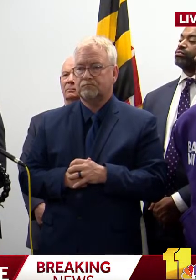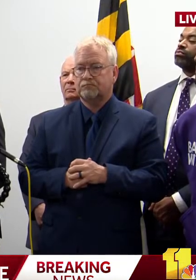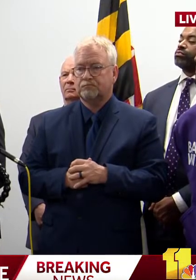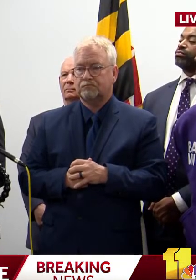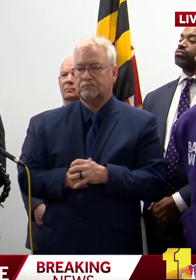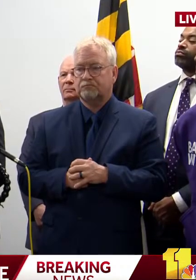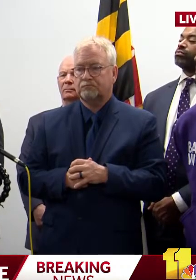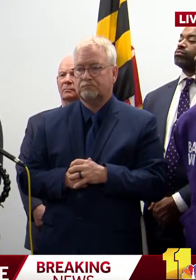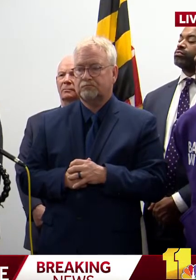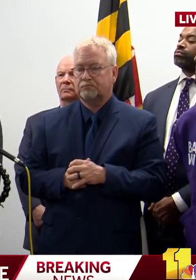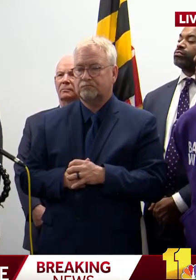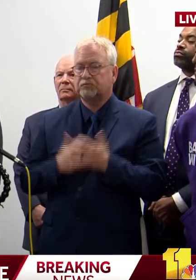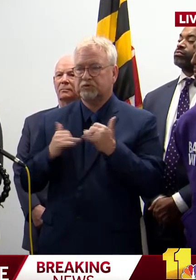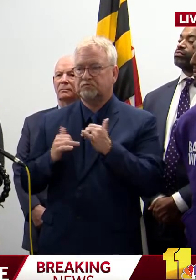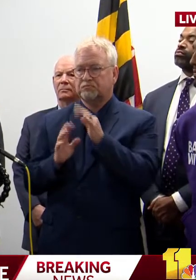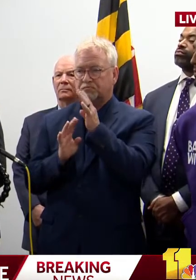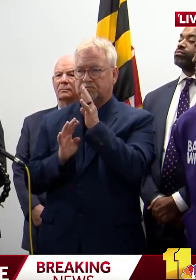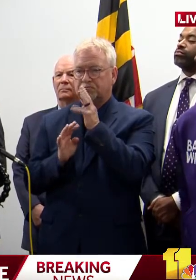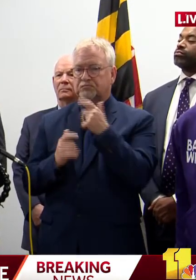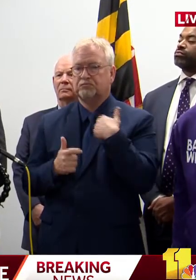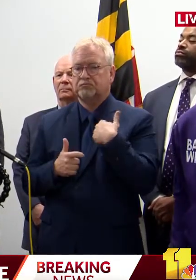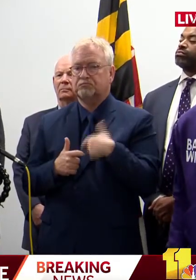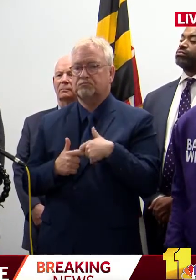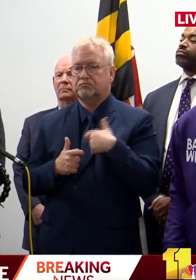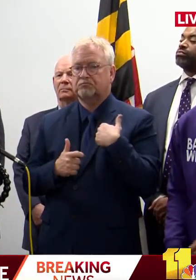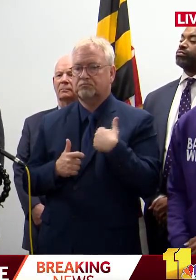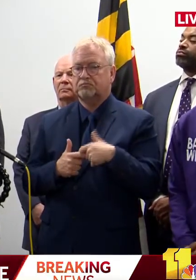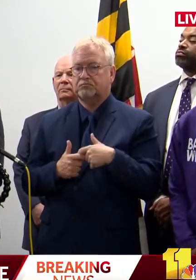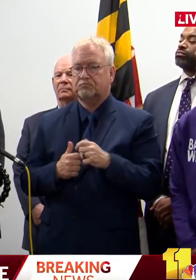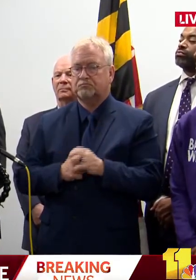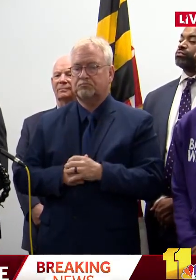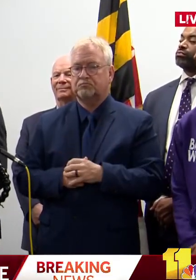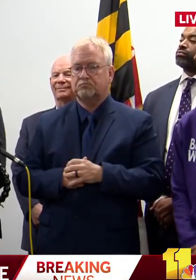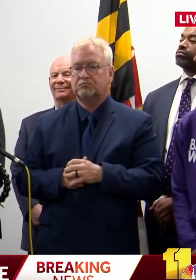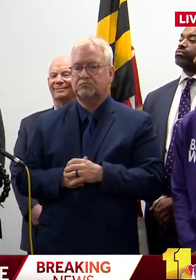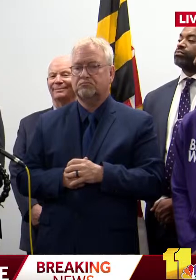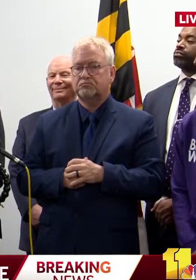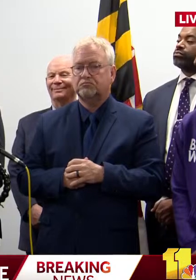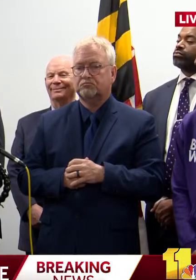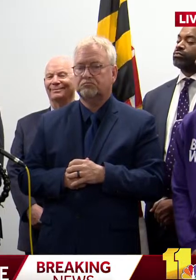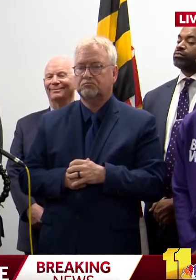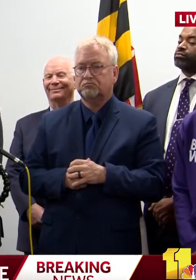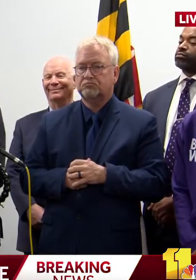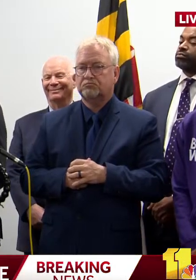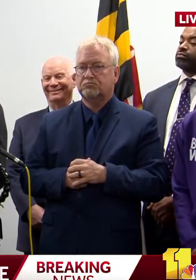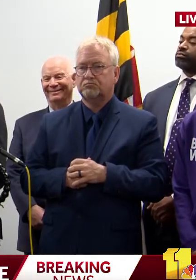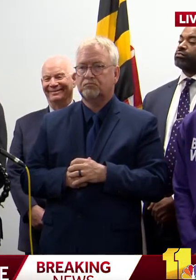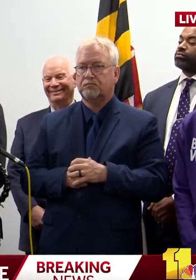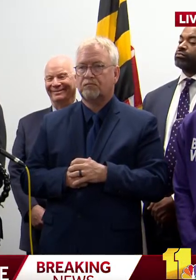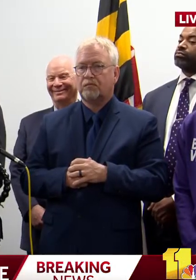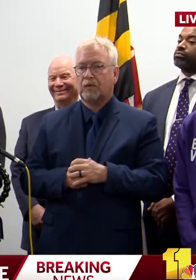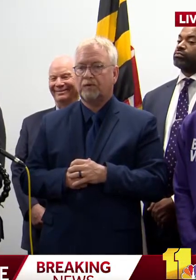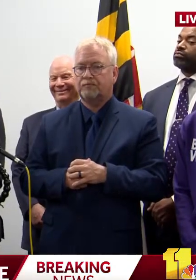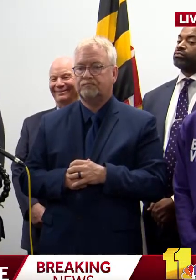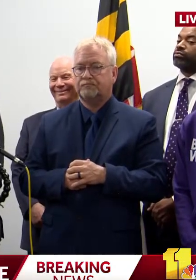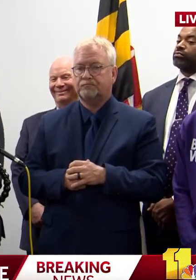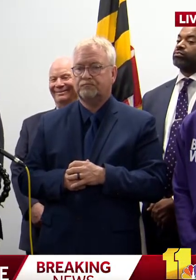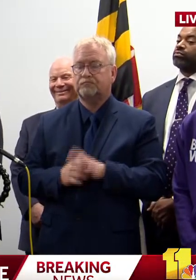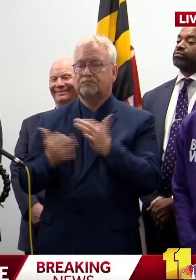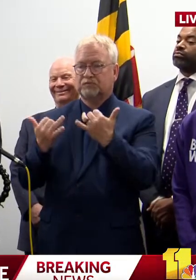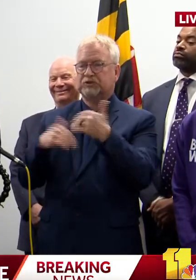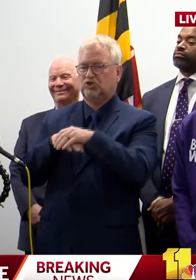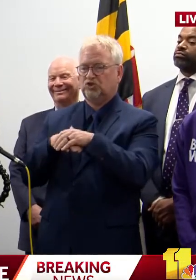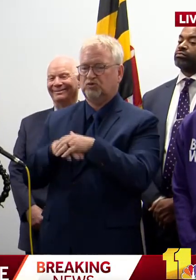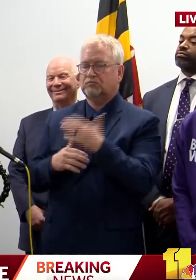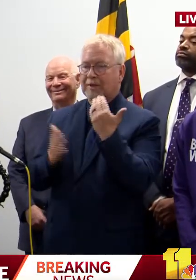los residentes de Maryland, y vamos a trabajar junto en esta causa. We will continue this work, whether it's